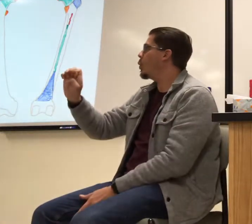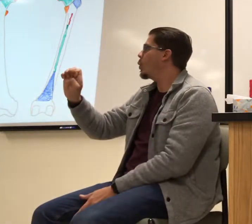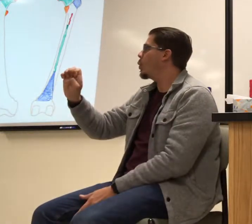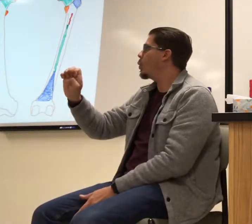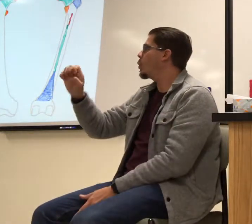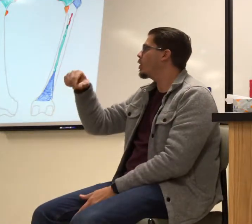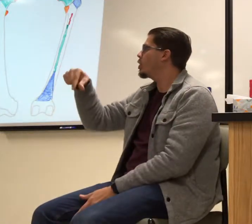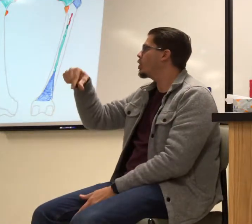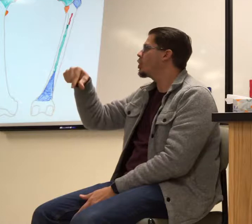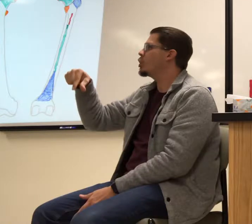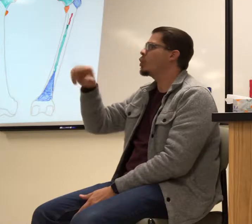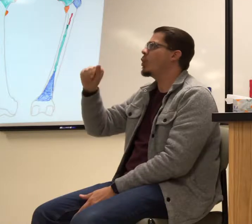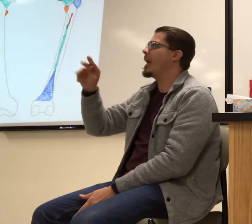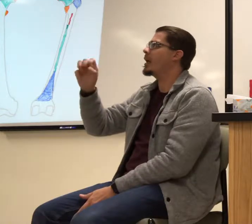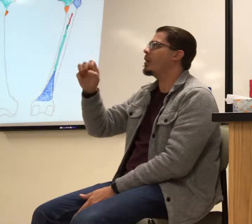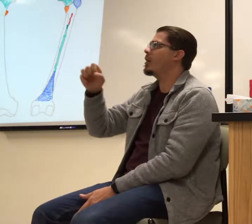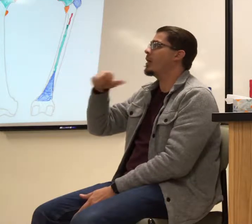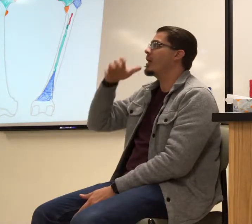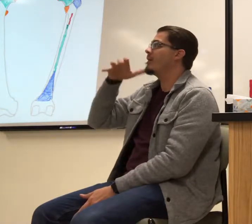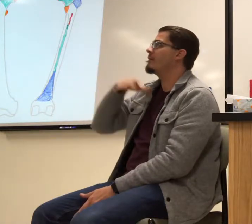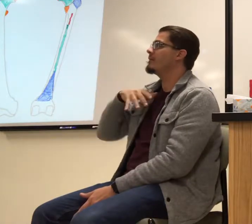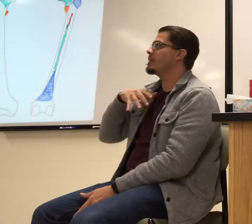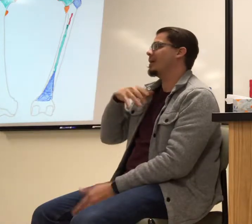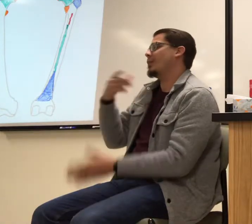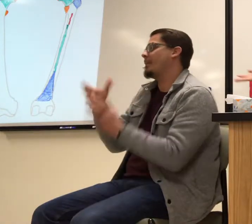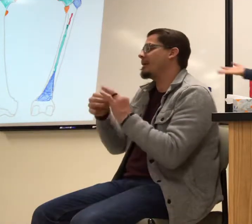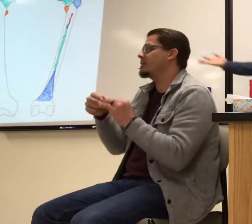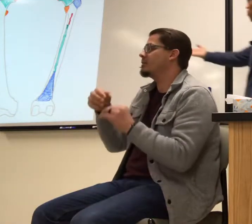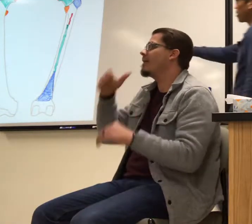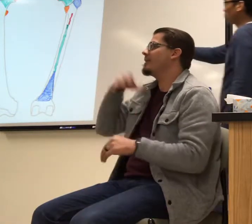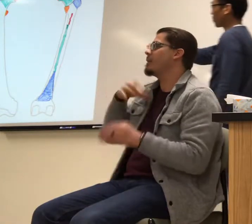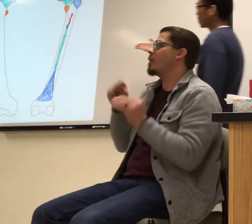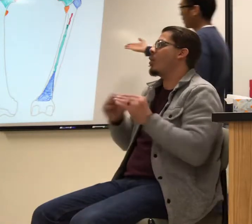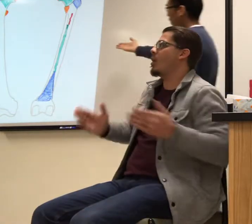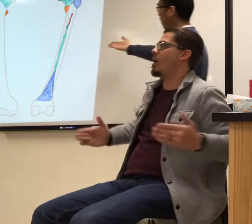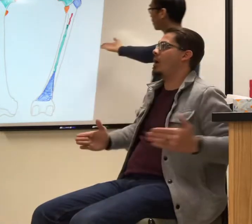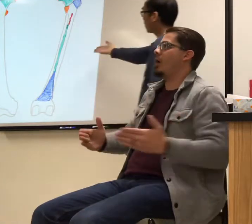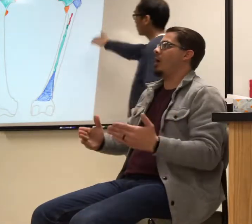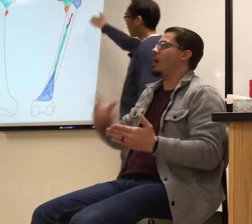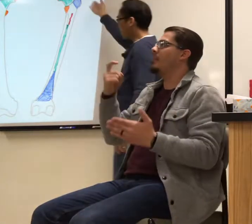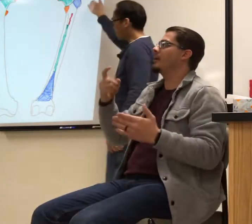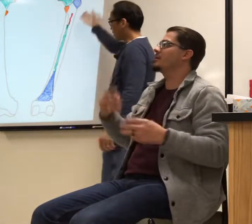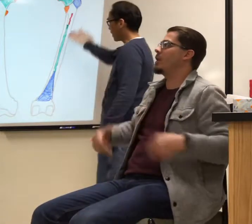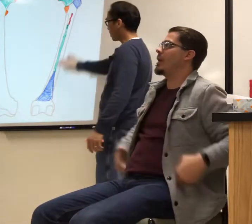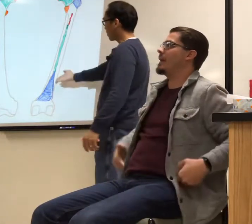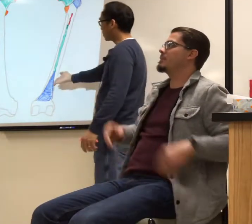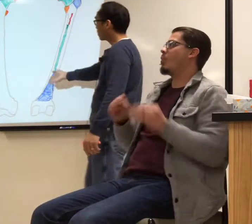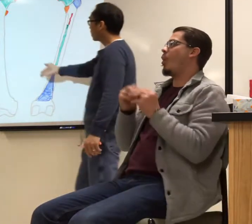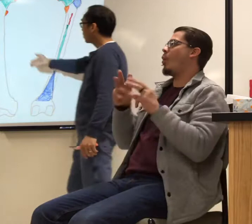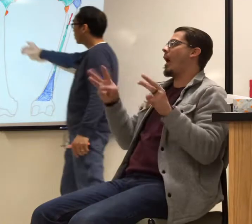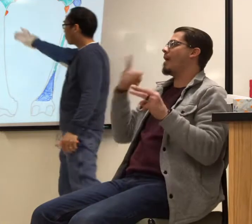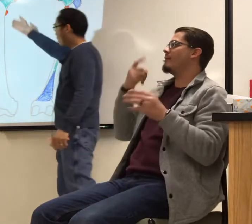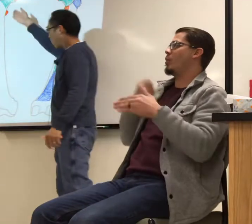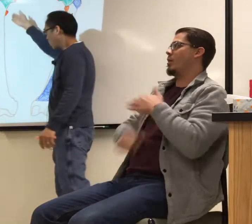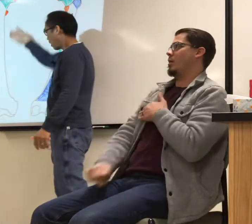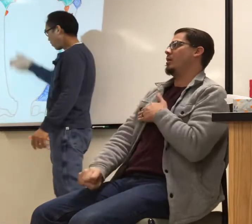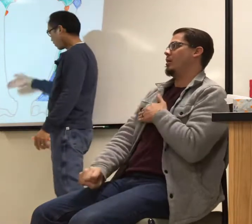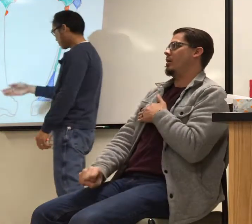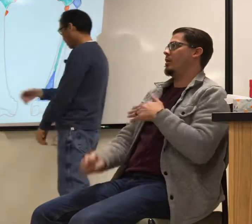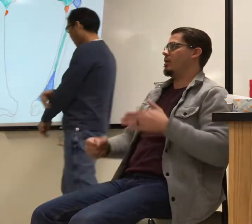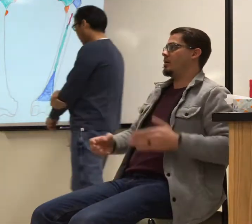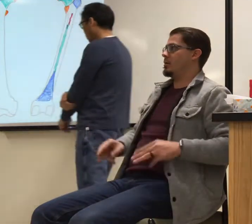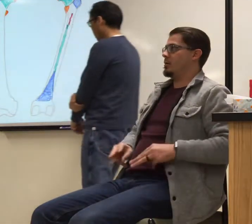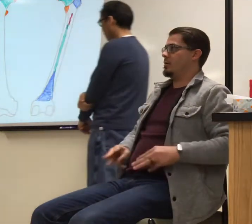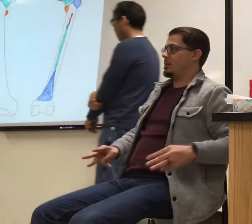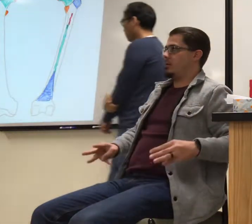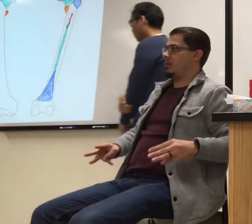know it, the measurement. So I just wanted to mention it since they're not drawn vertically, right? They kind of slant in one way or the other. I